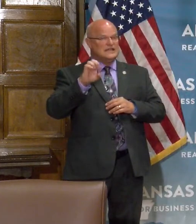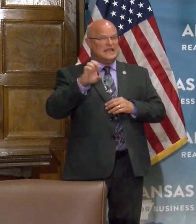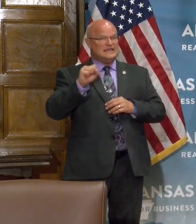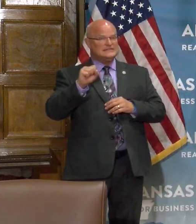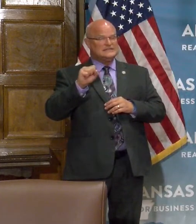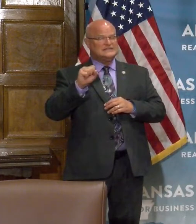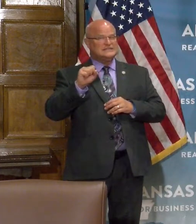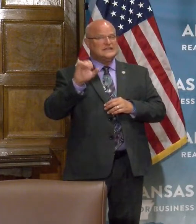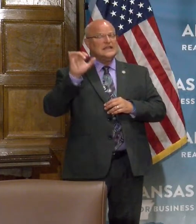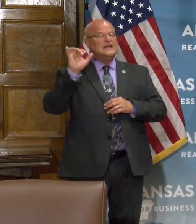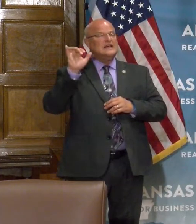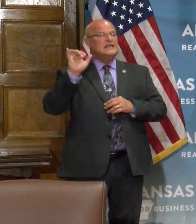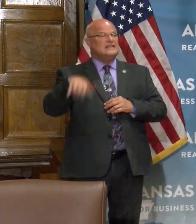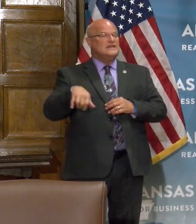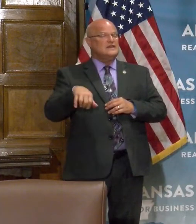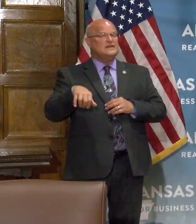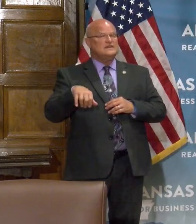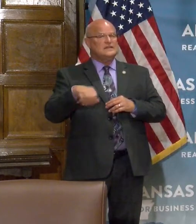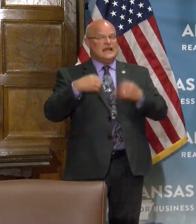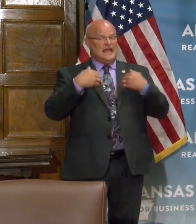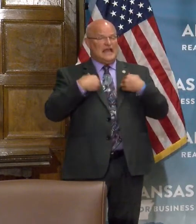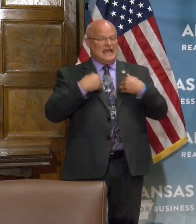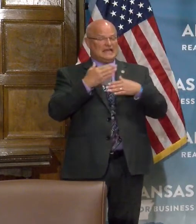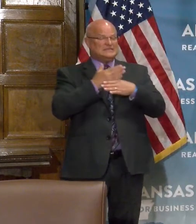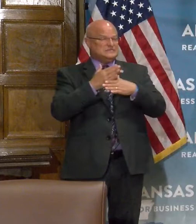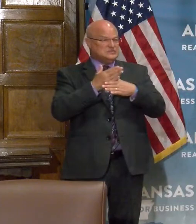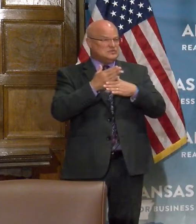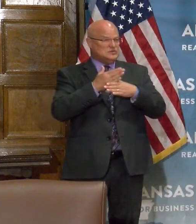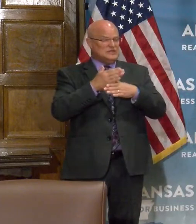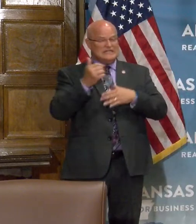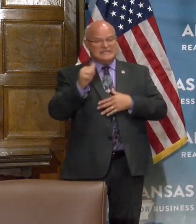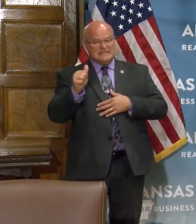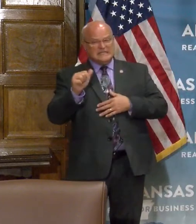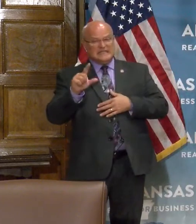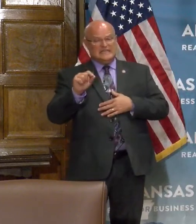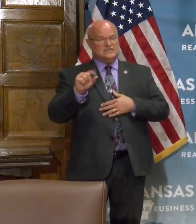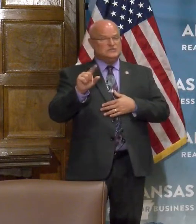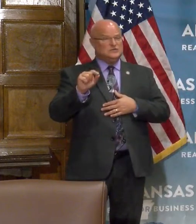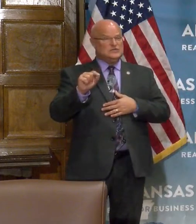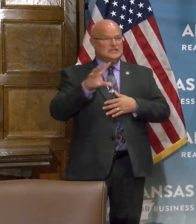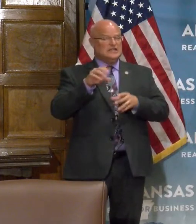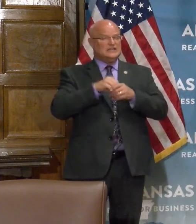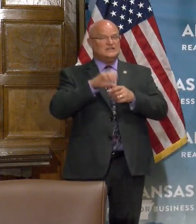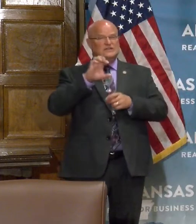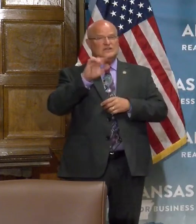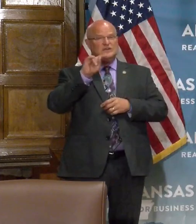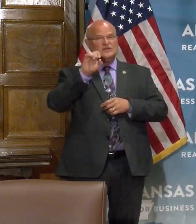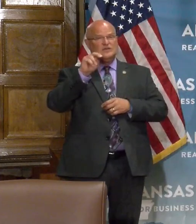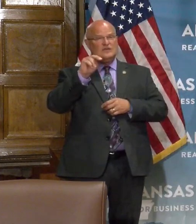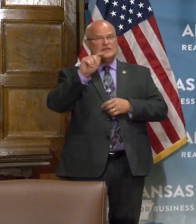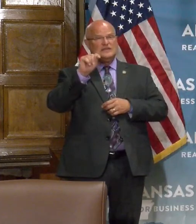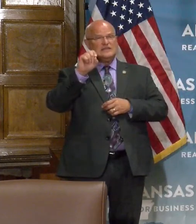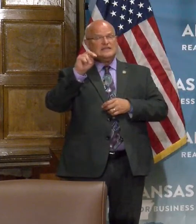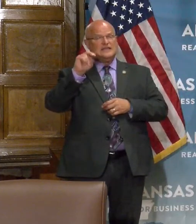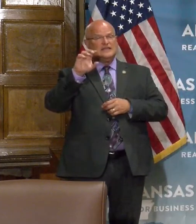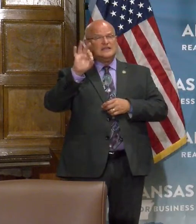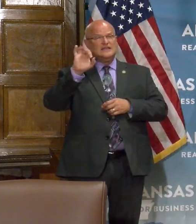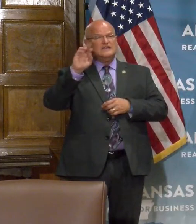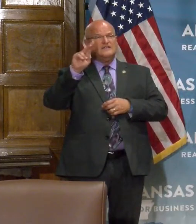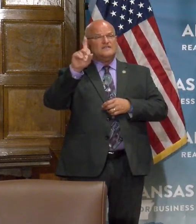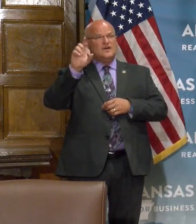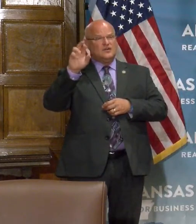cases. Those counties that have had between 10 and 20 cases include Crittenden County, Faulkner